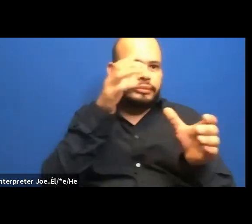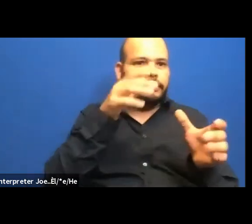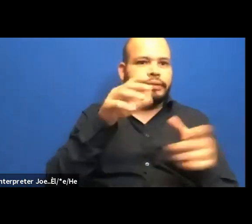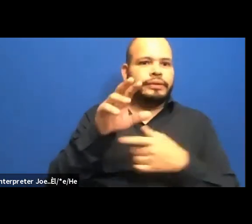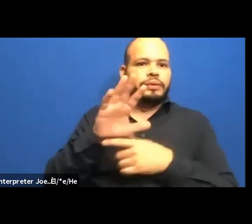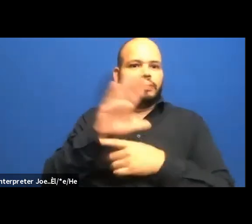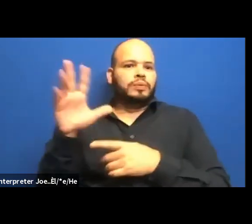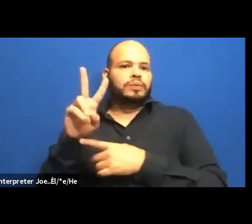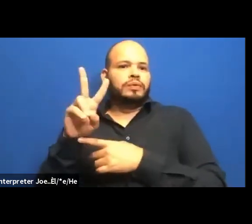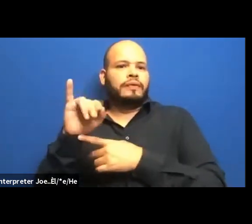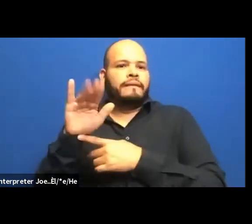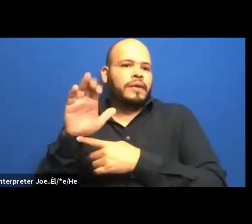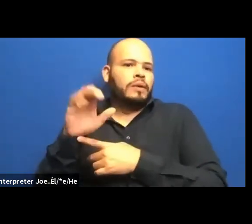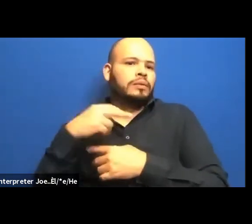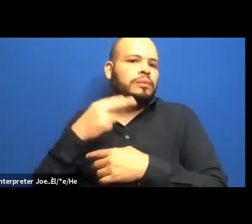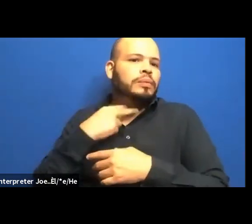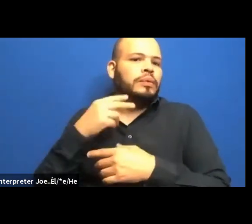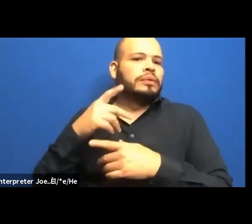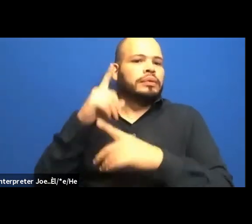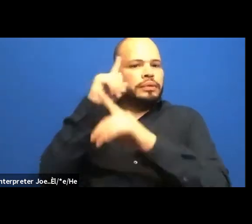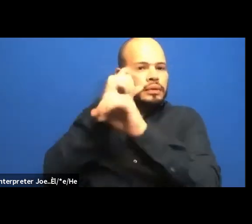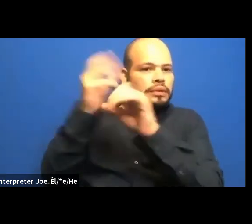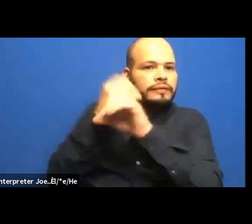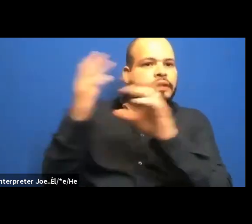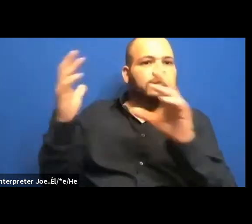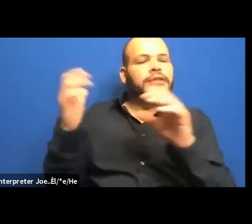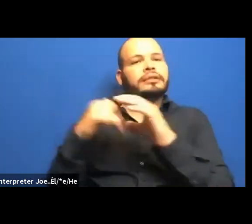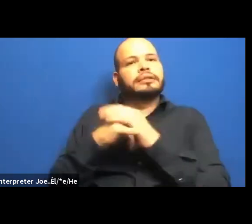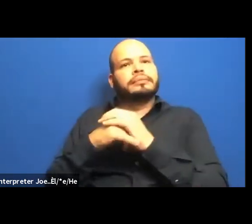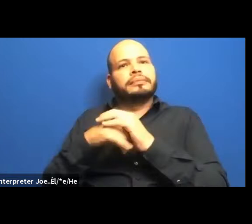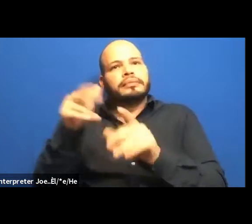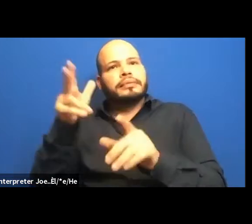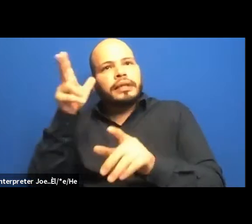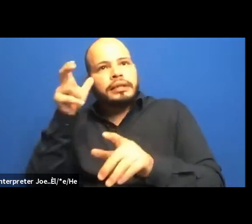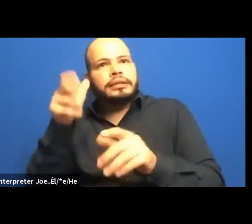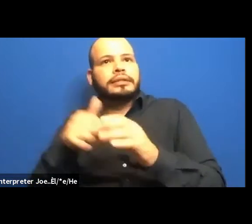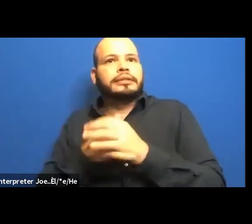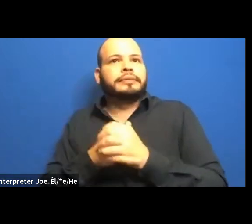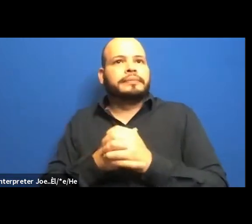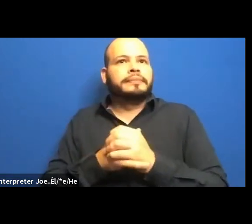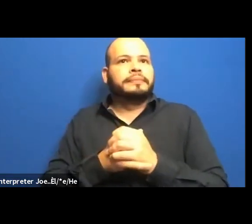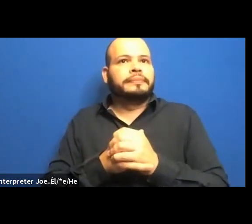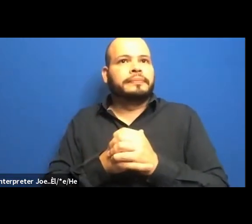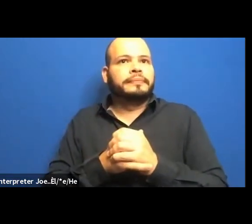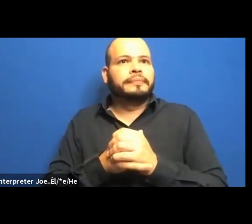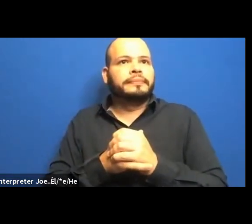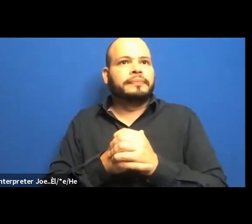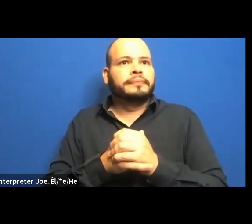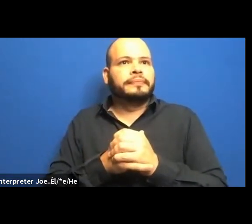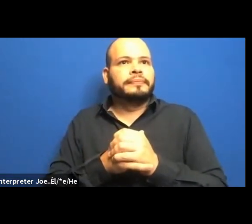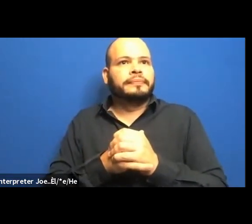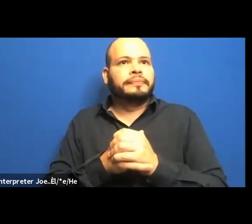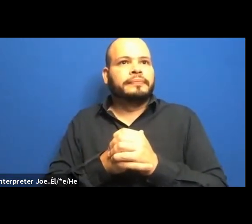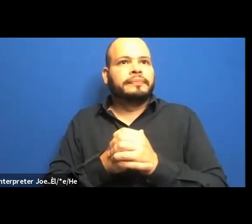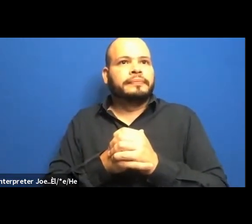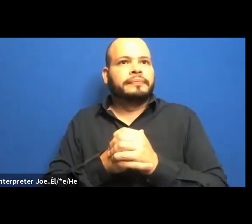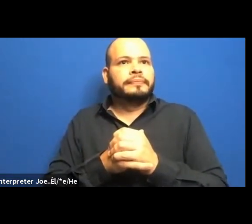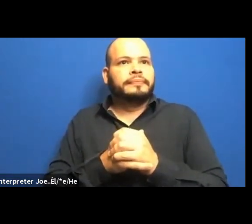they're seeing the total impact of all of the decisions that have been made prior to them.